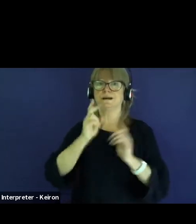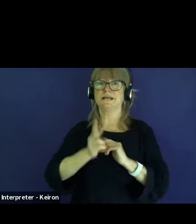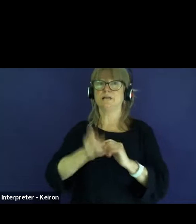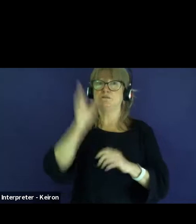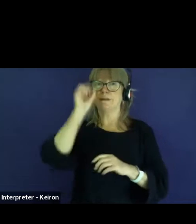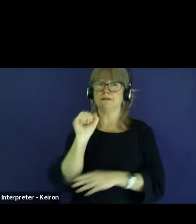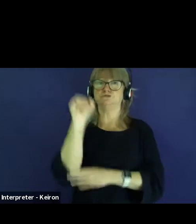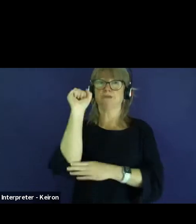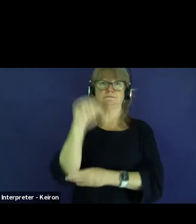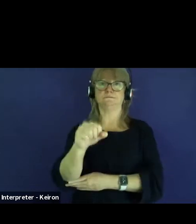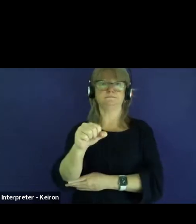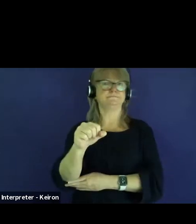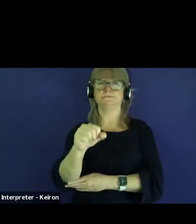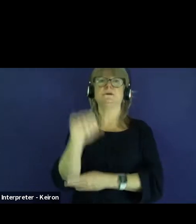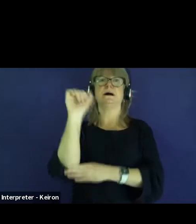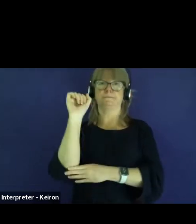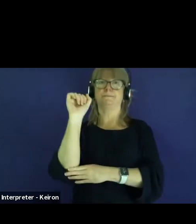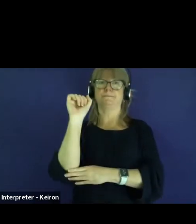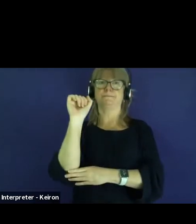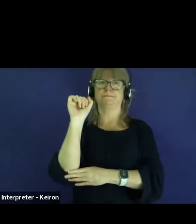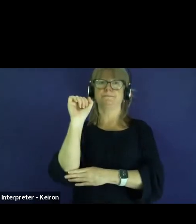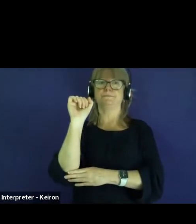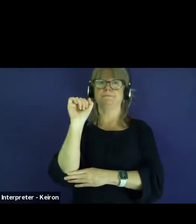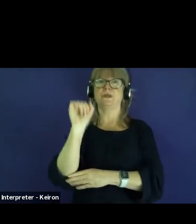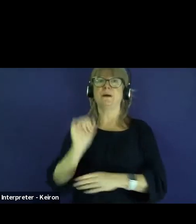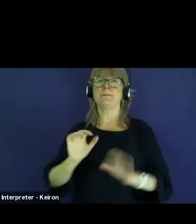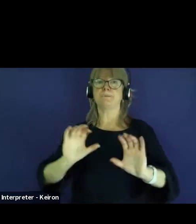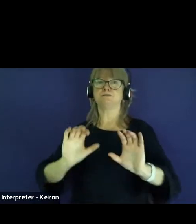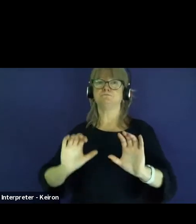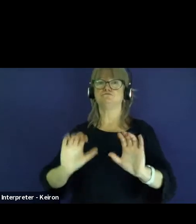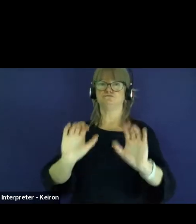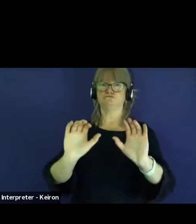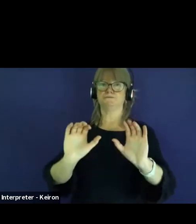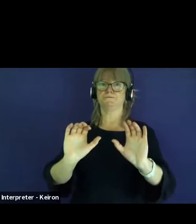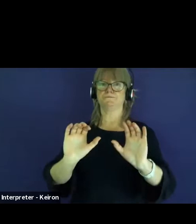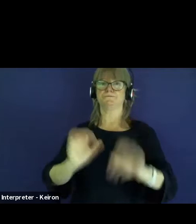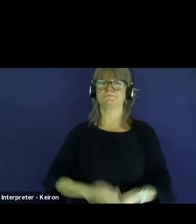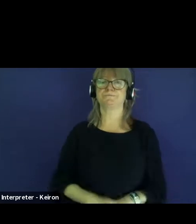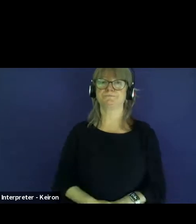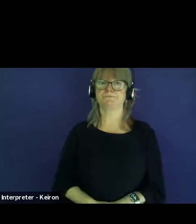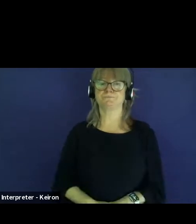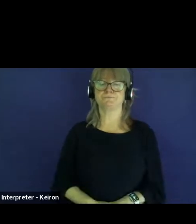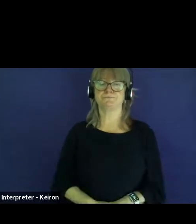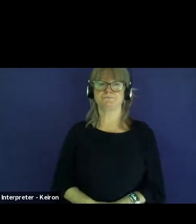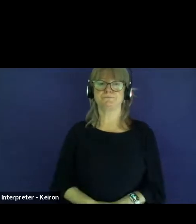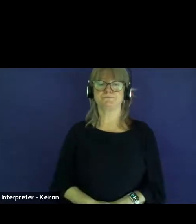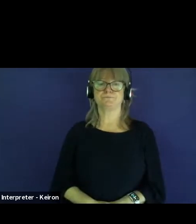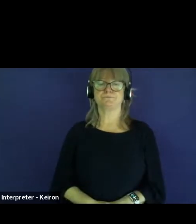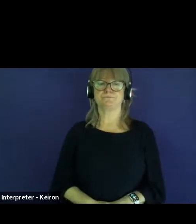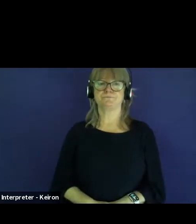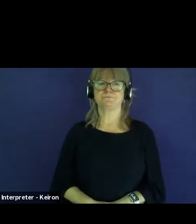here, and then we push that bottom forward. Nice stretch through the hip